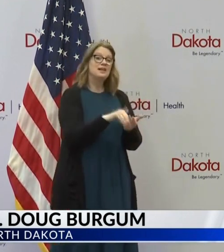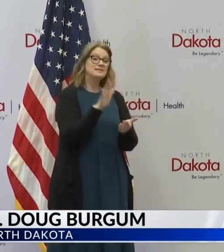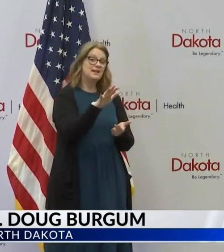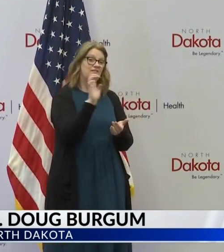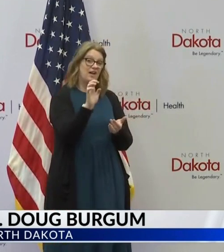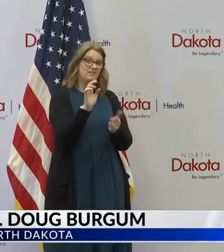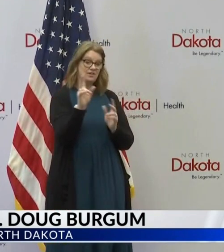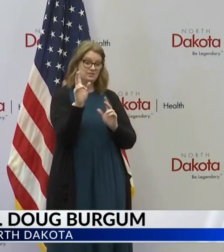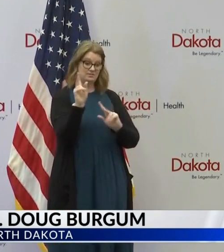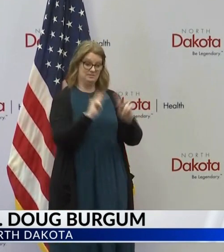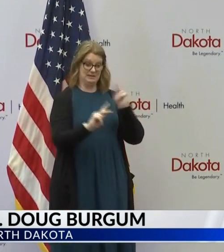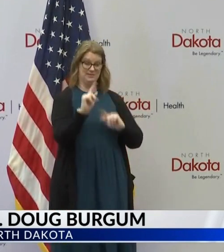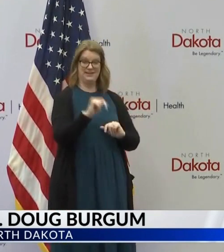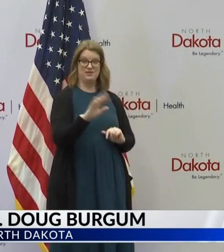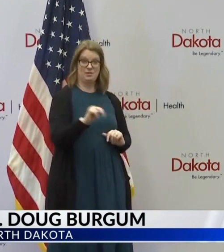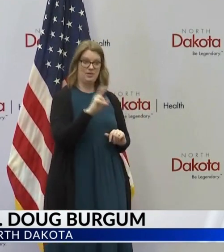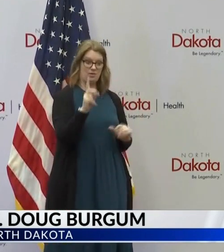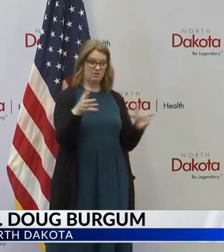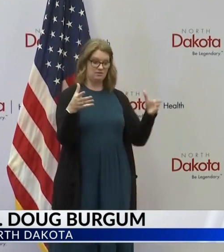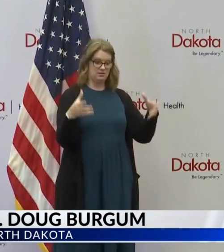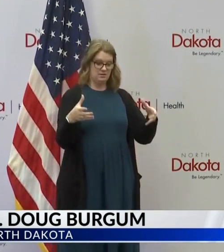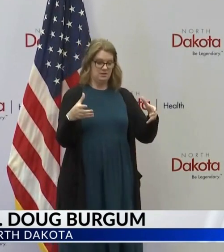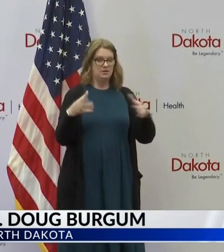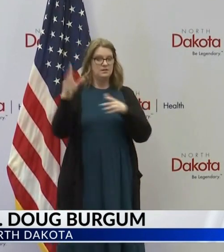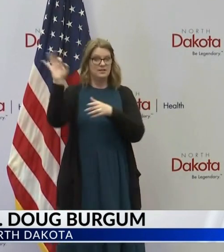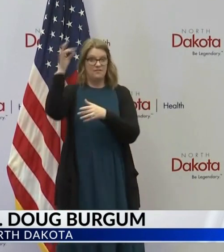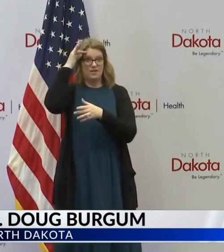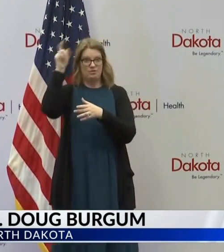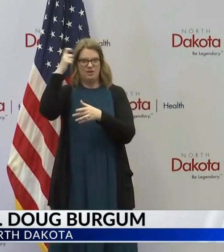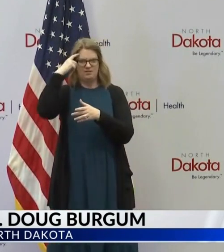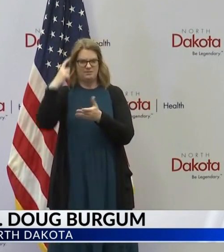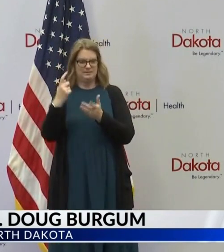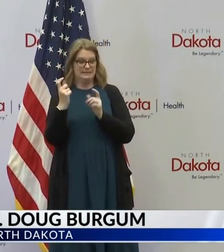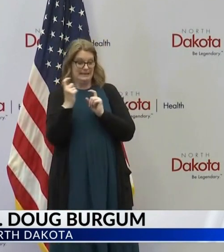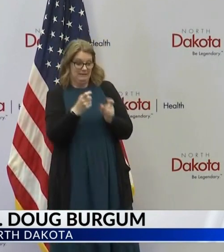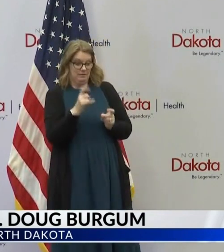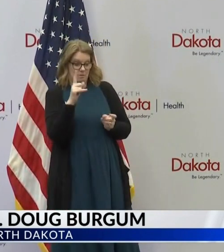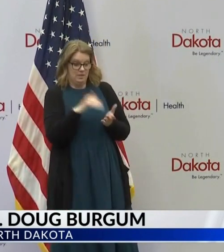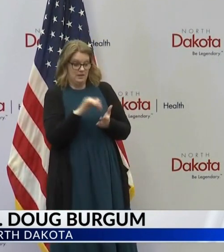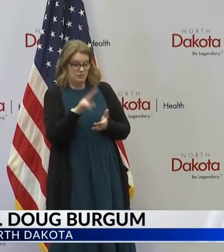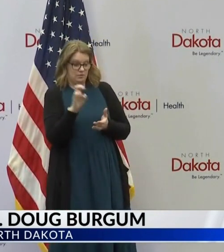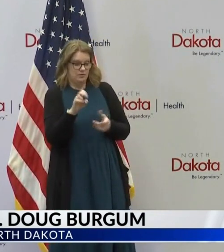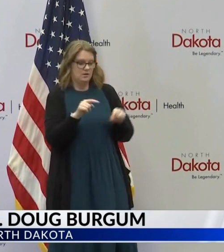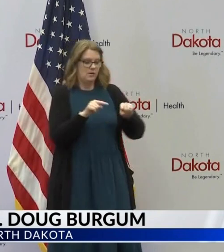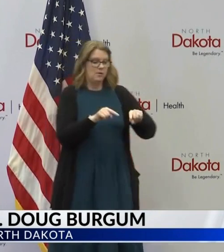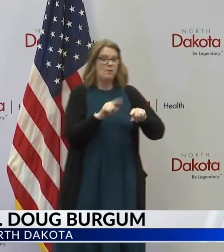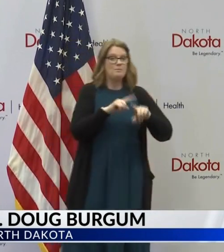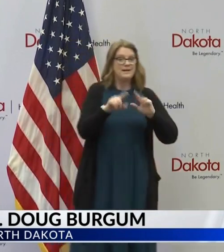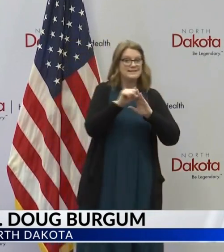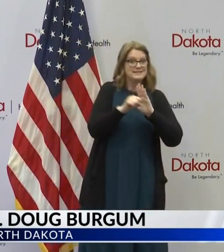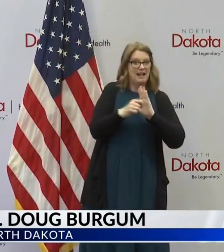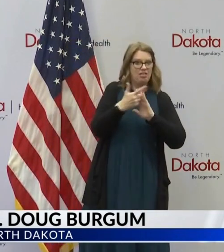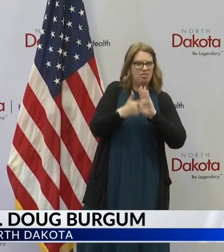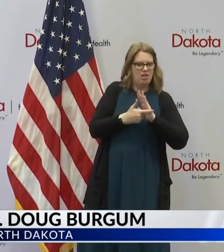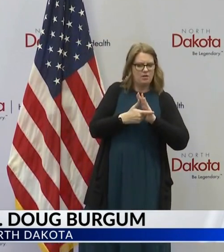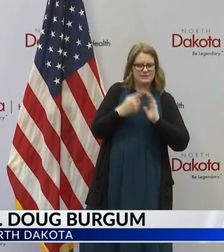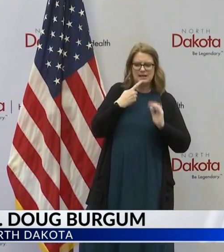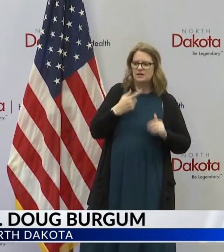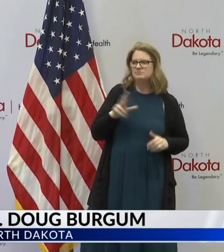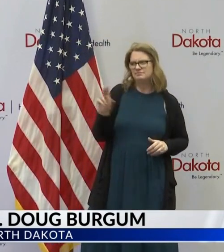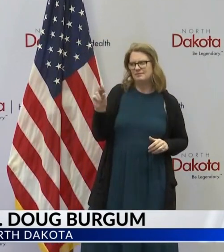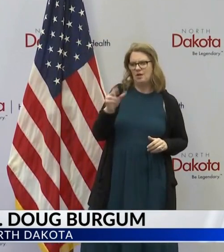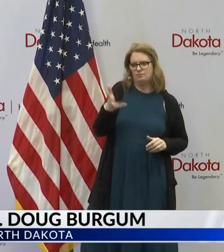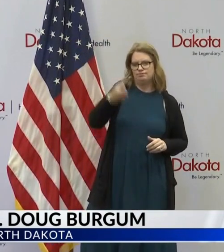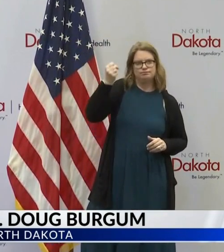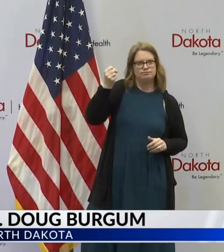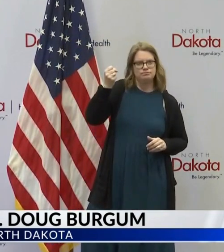were in a position where federal government was trying to give them $1,200, but our state law would have required the state essentially to grab that.